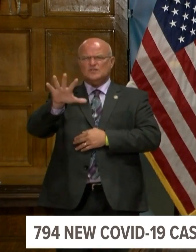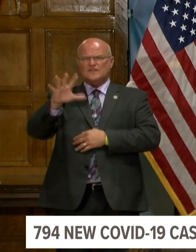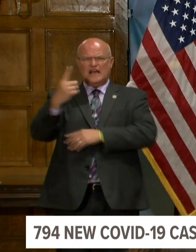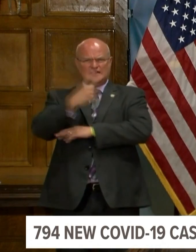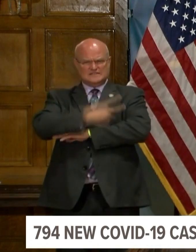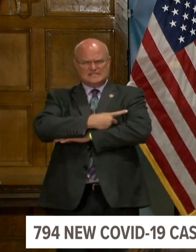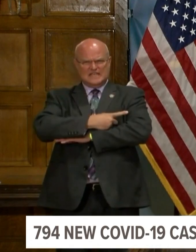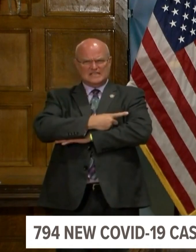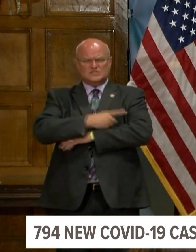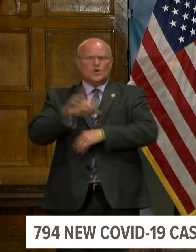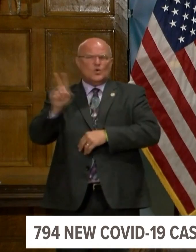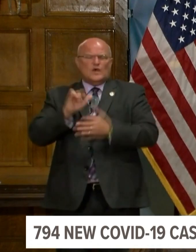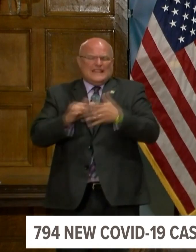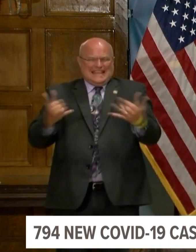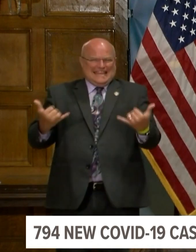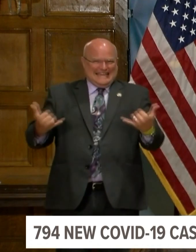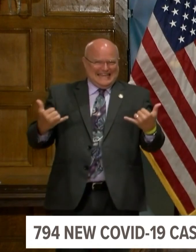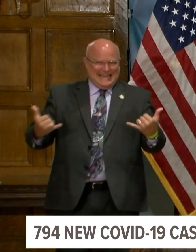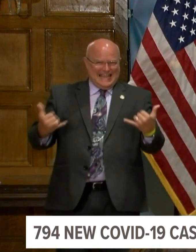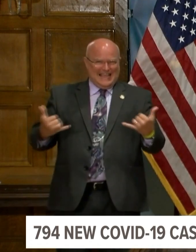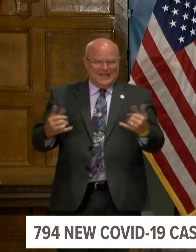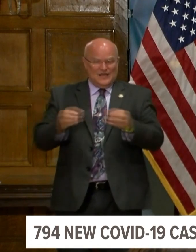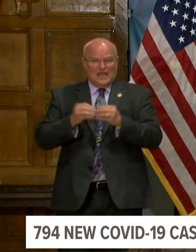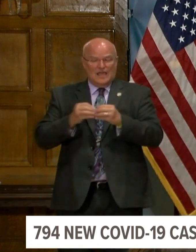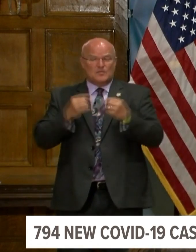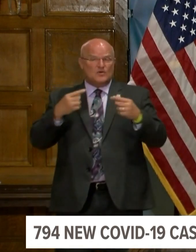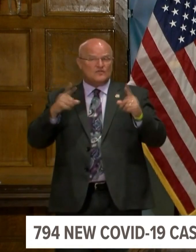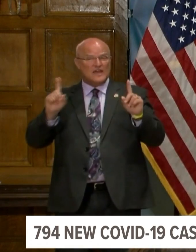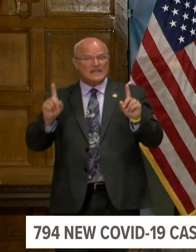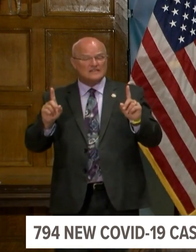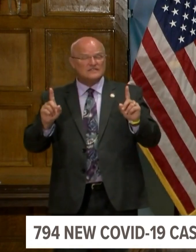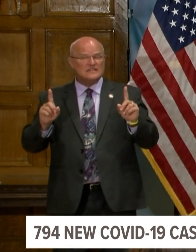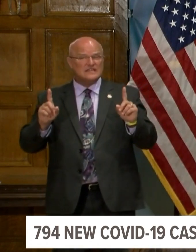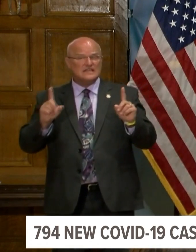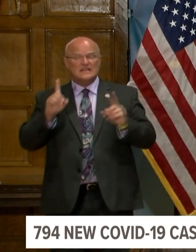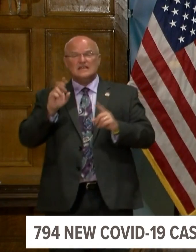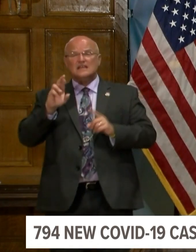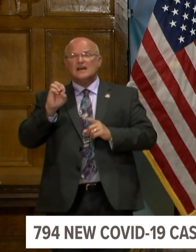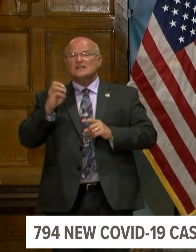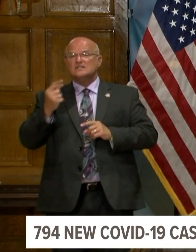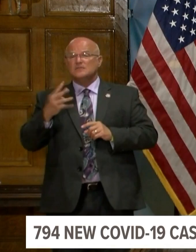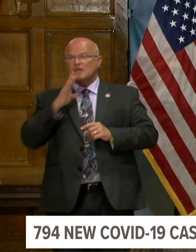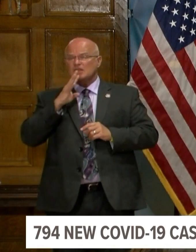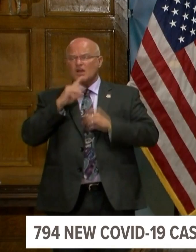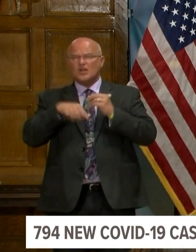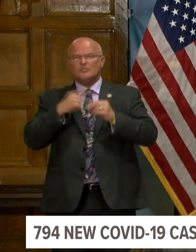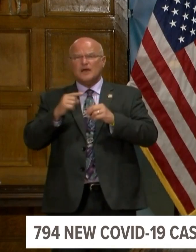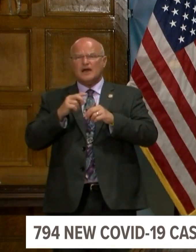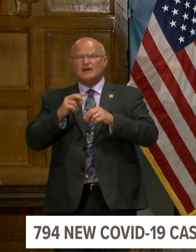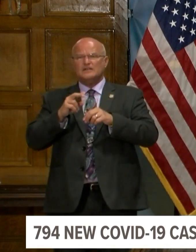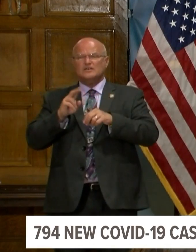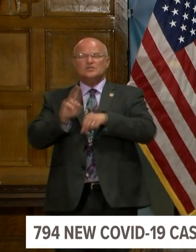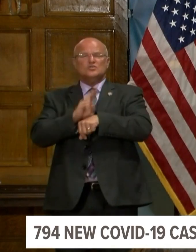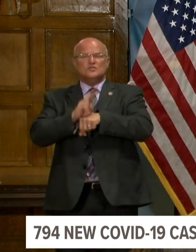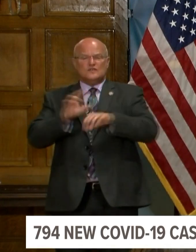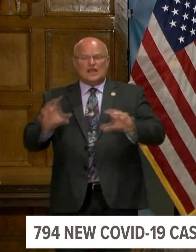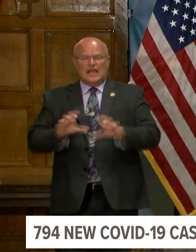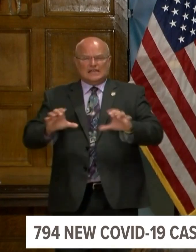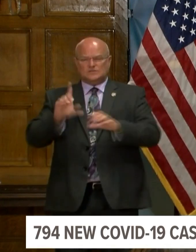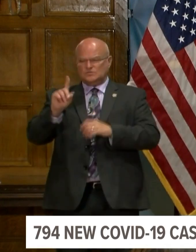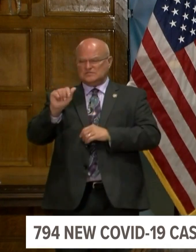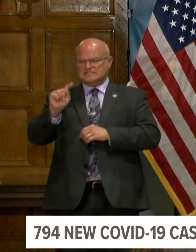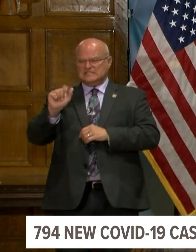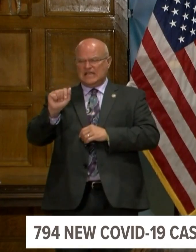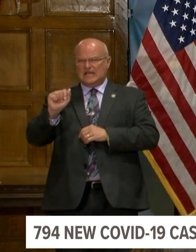days. Where is that now? And more effectively, Dr. Smith has talked about usable or actionable data. At